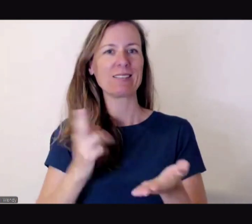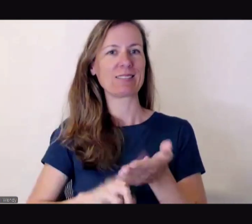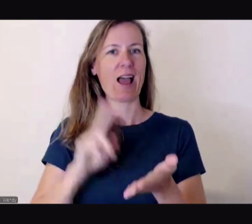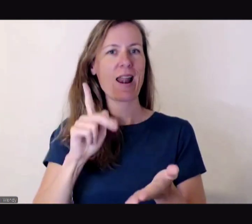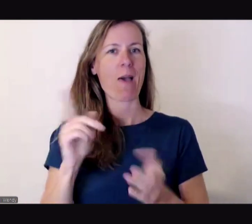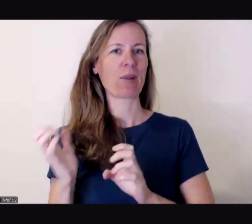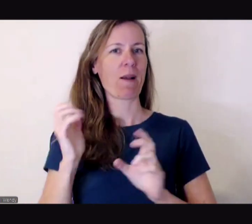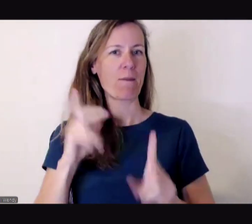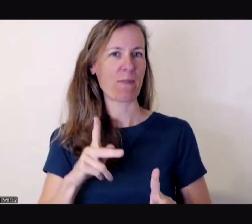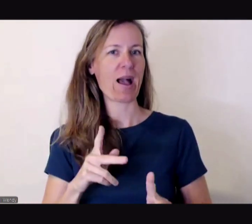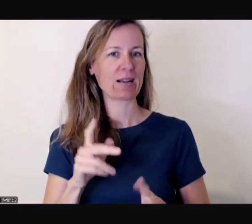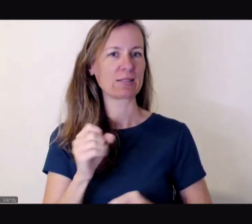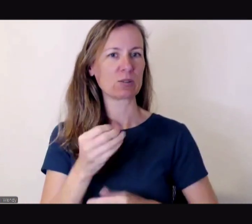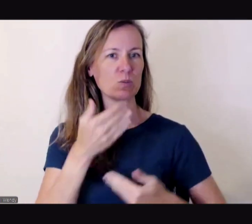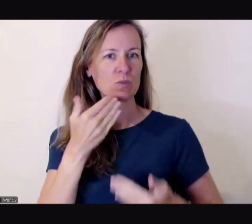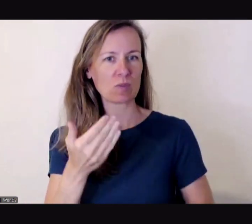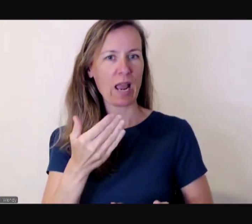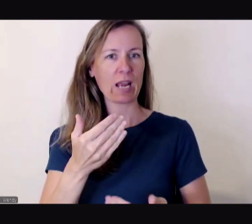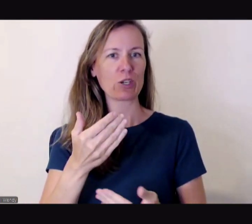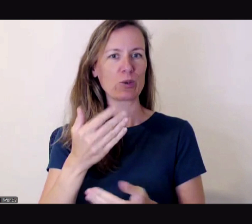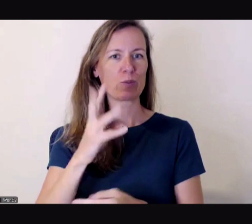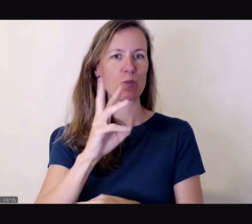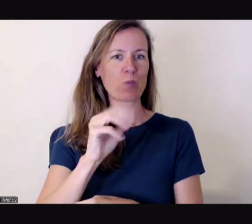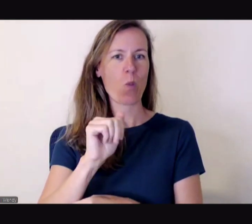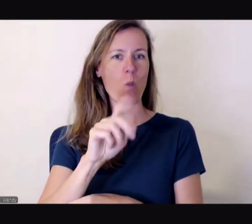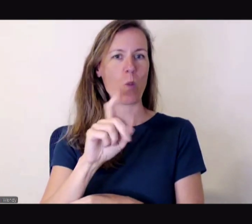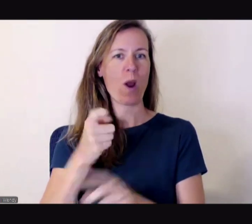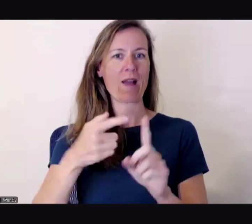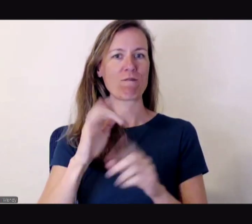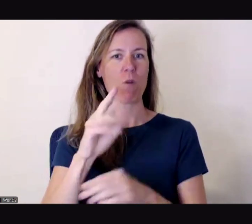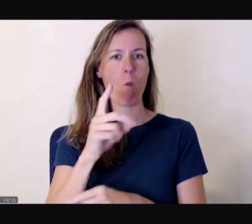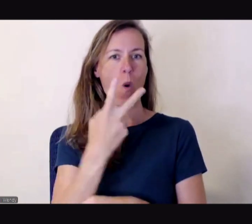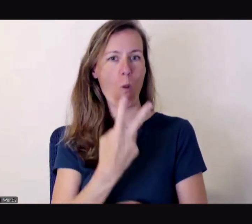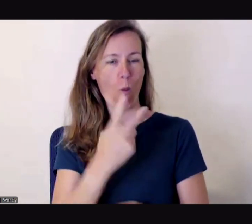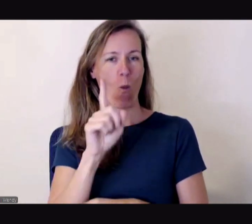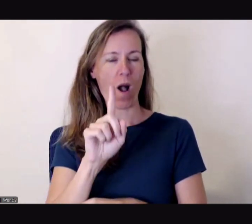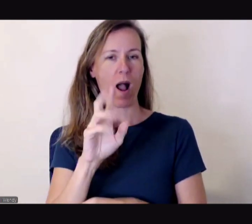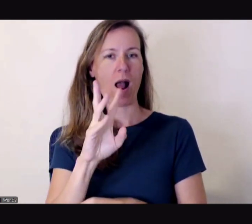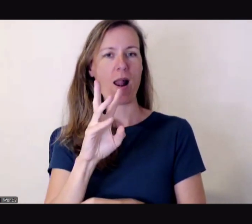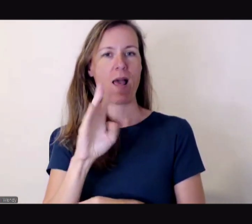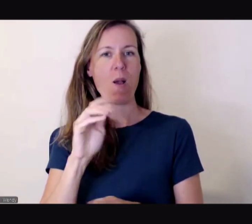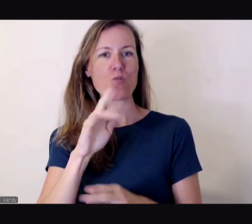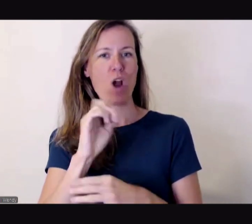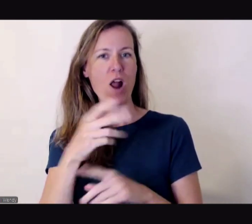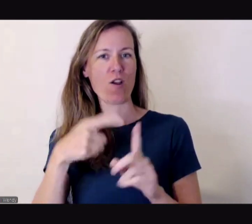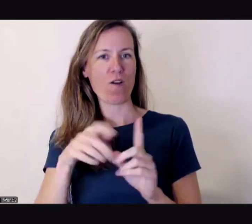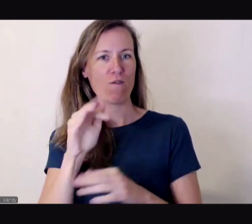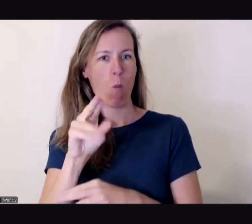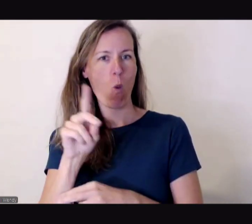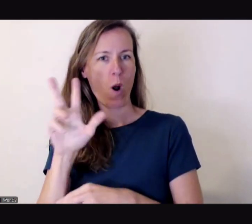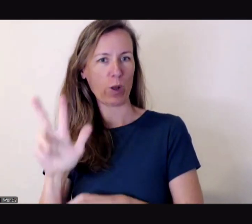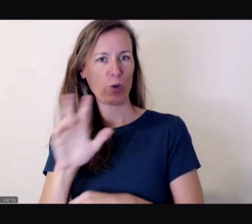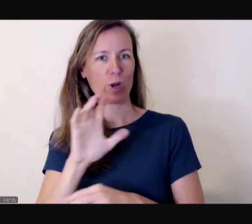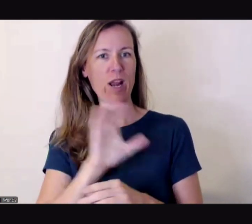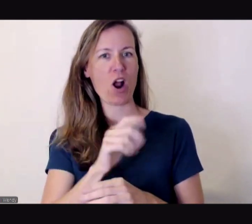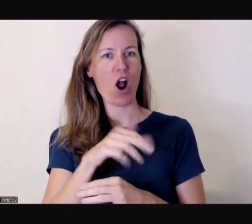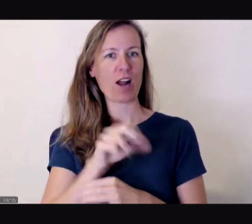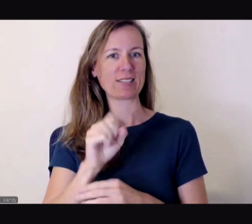Fry from Ward 6. Congratulations to the new faces on the council, John LeGloahec from Ward 2 and David Tansey from Ward